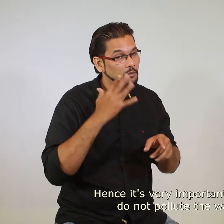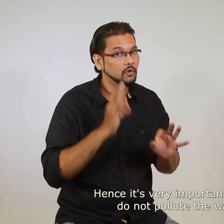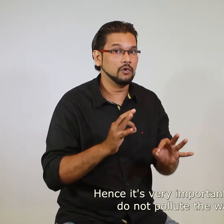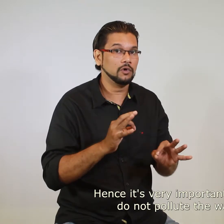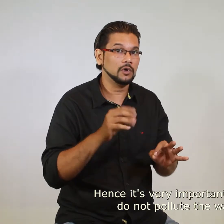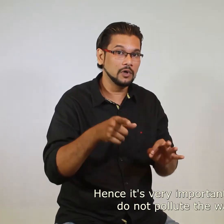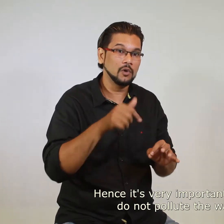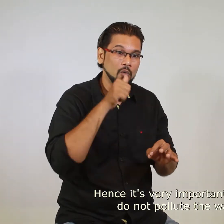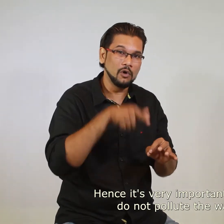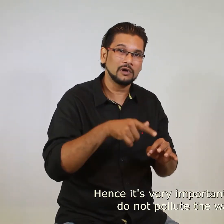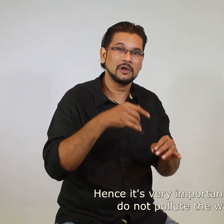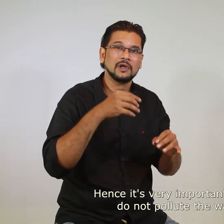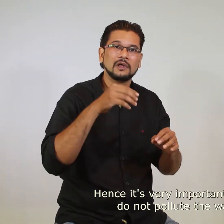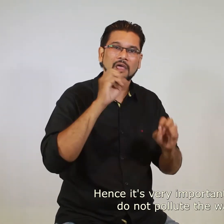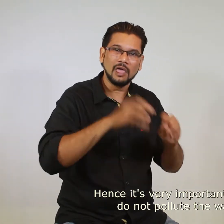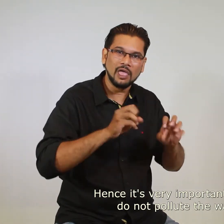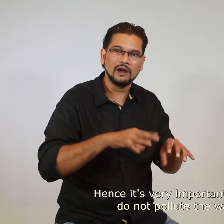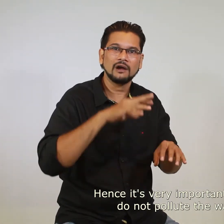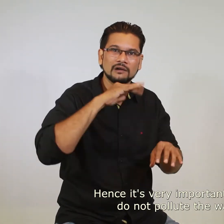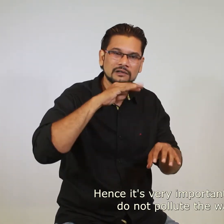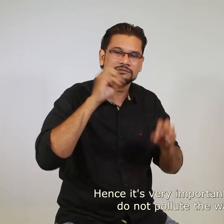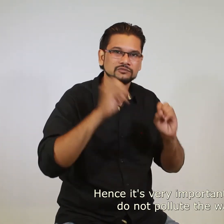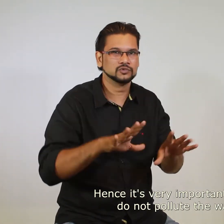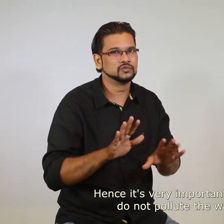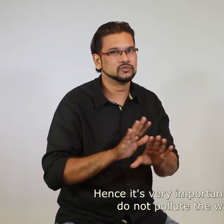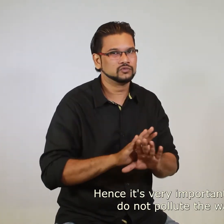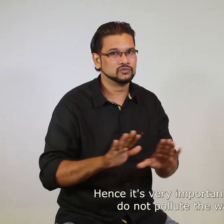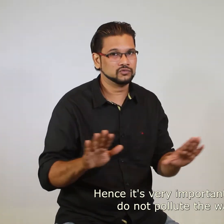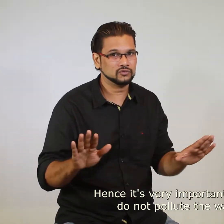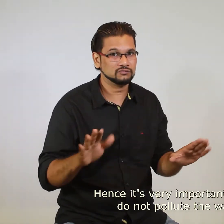Hence, it is very important that we do not pollute the water.